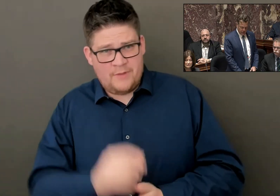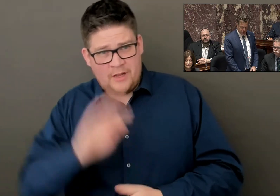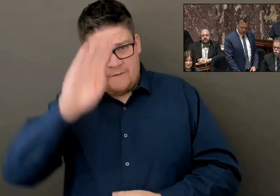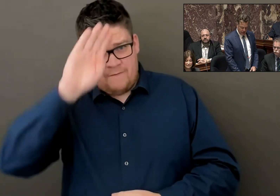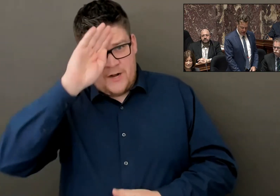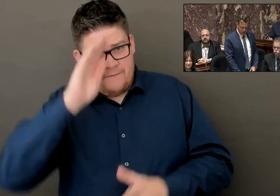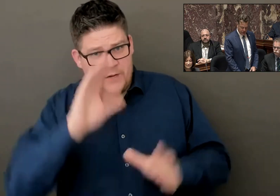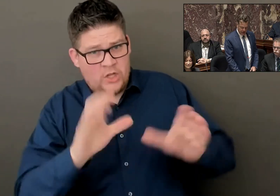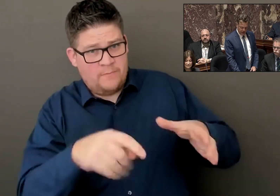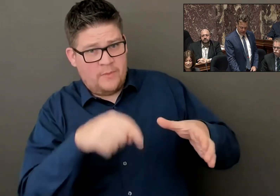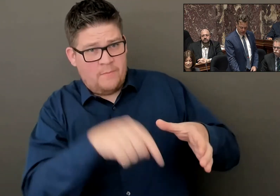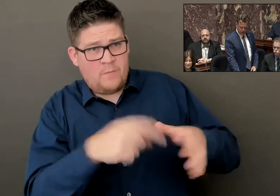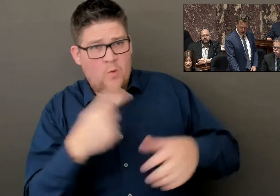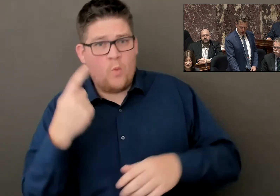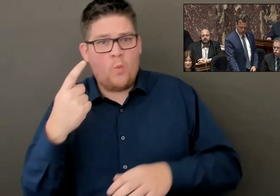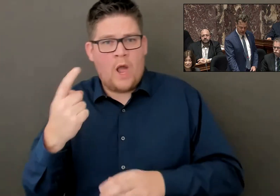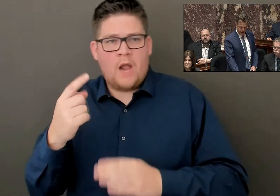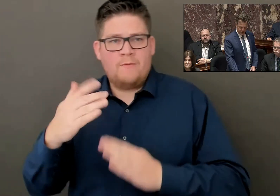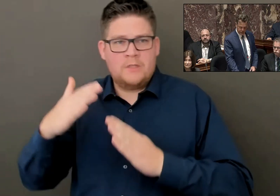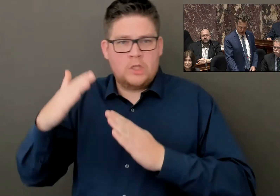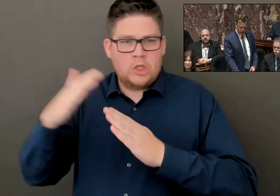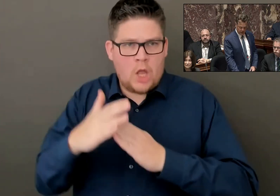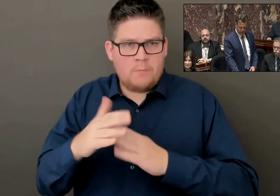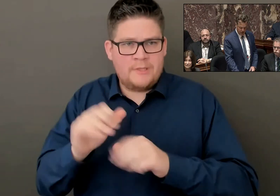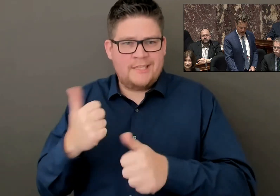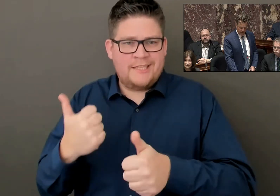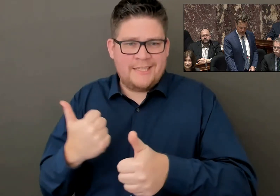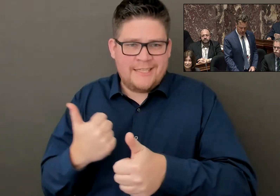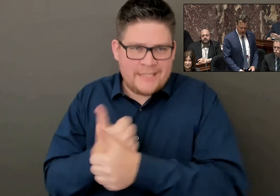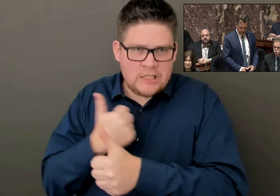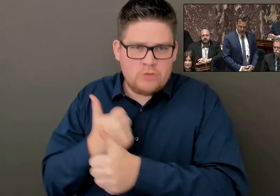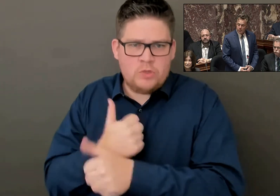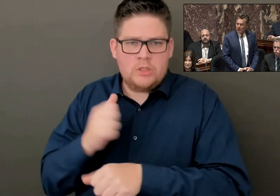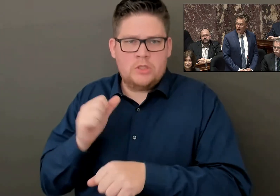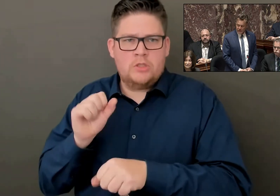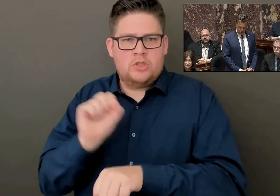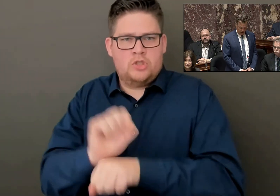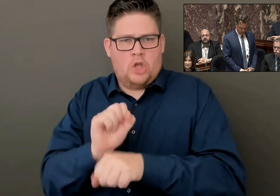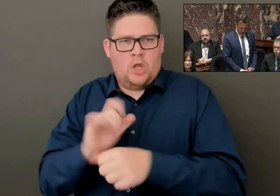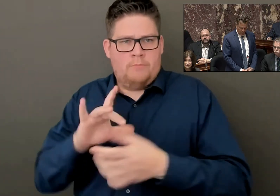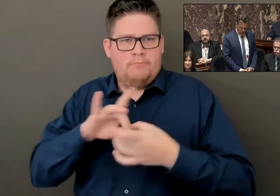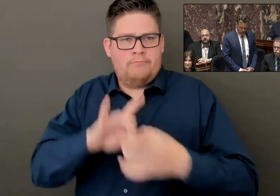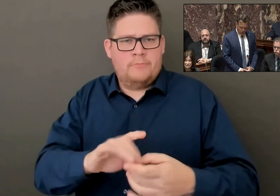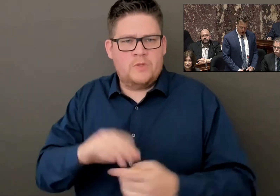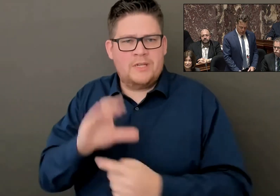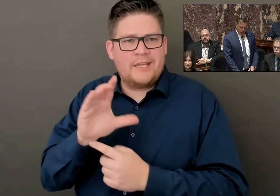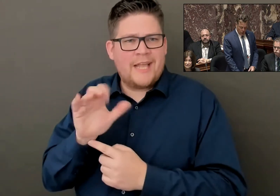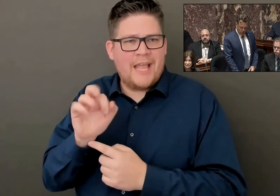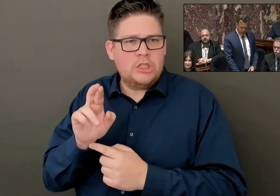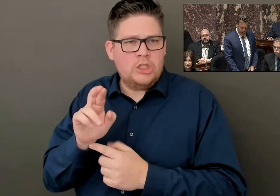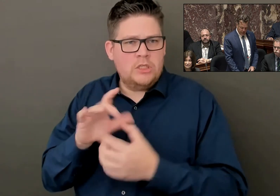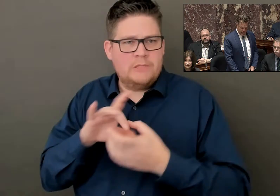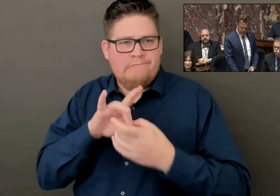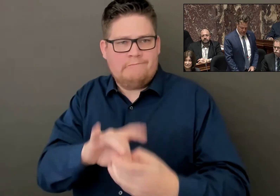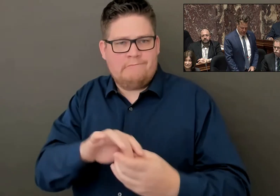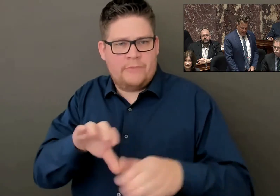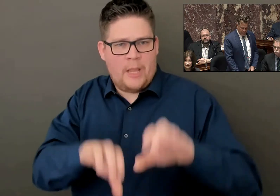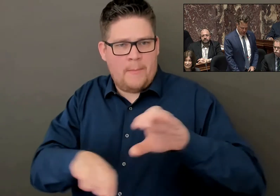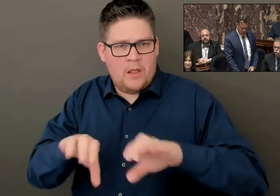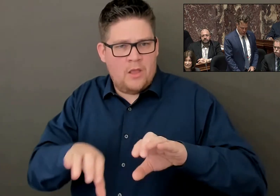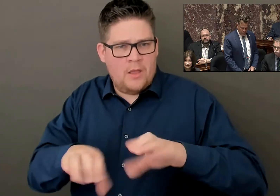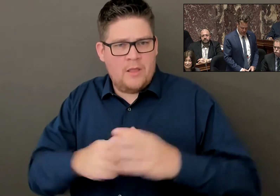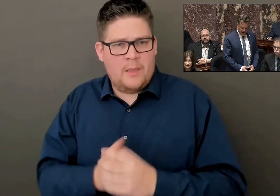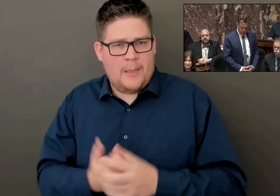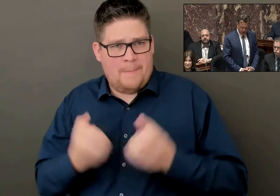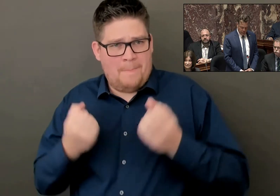across the province are unable to access coverage for early cancer screenings that could be life-saving. Through you, Honourable Speaker, to the Minister of